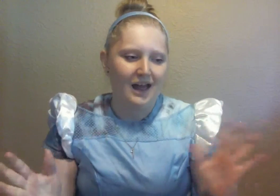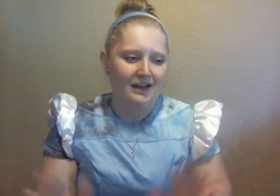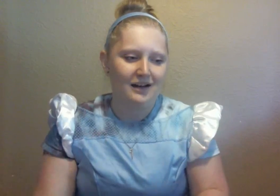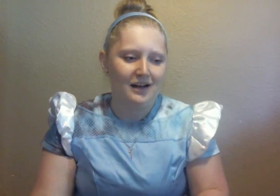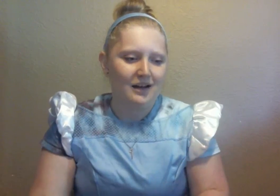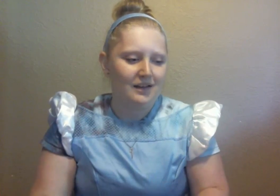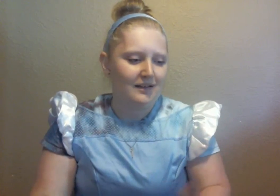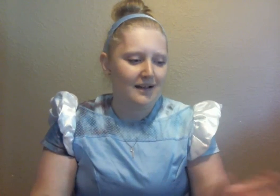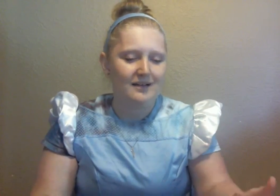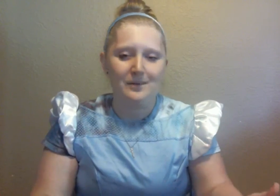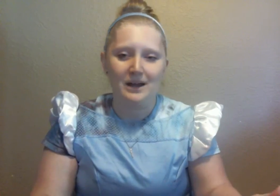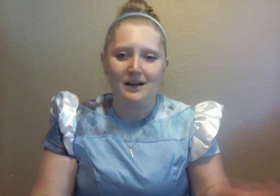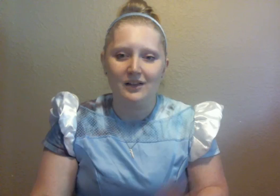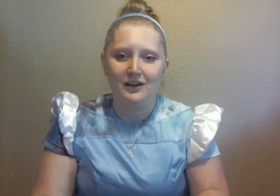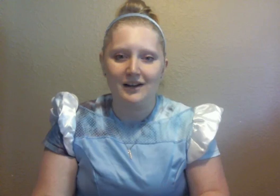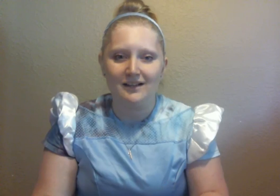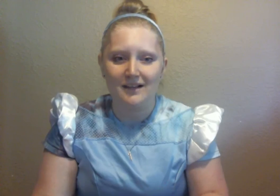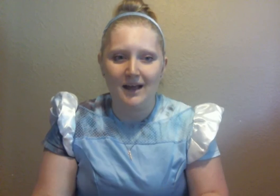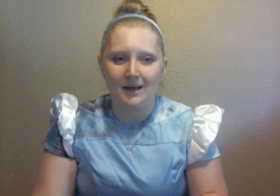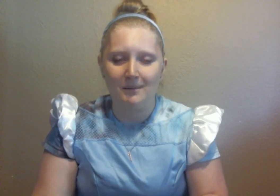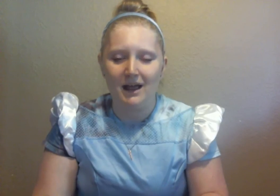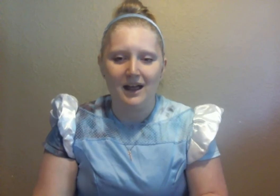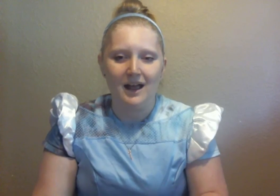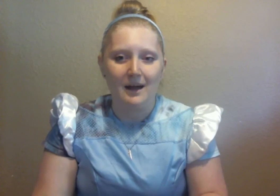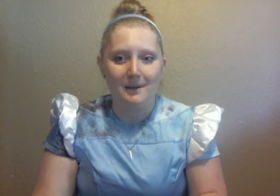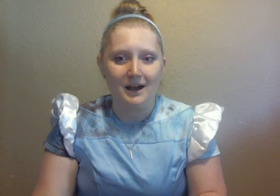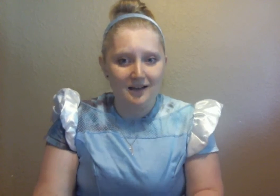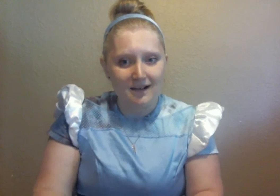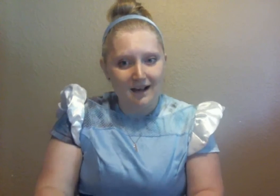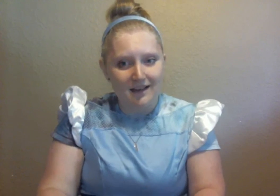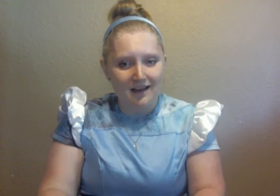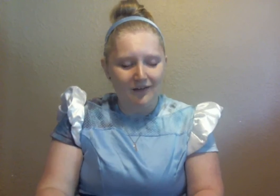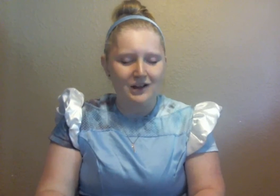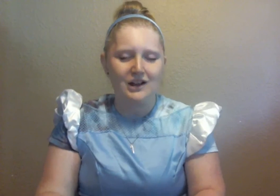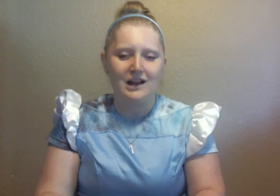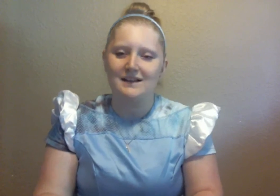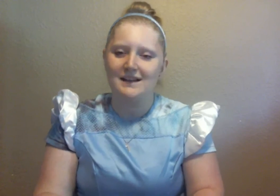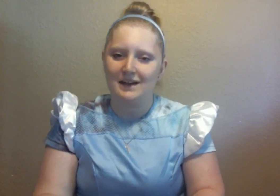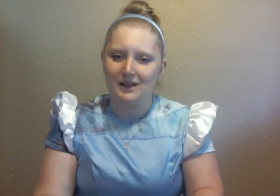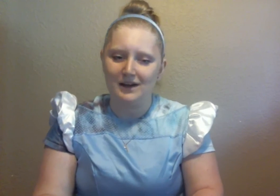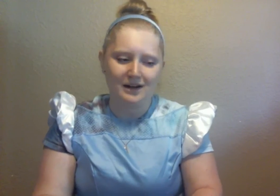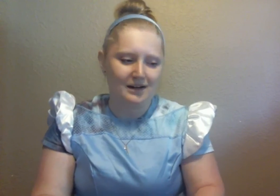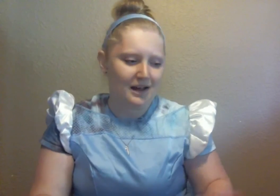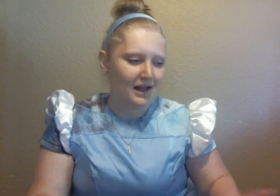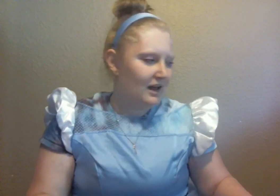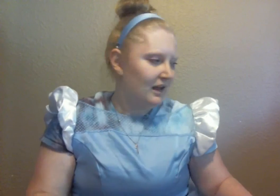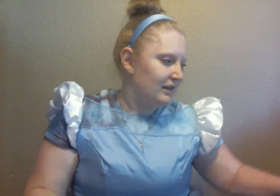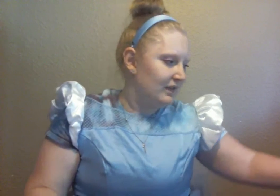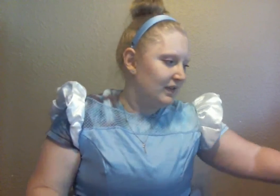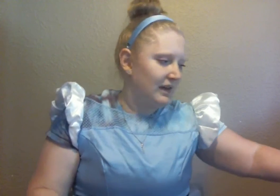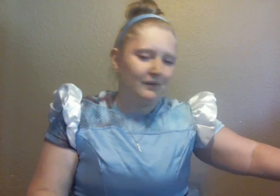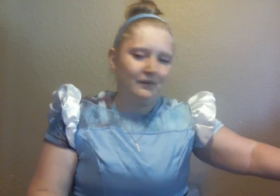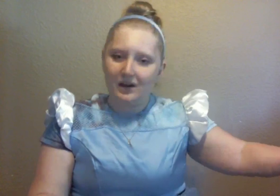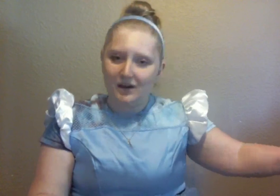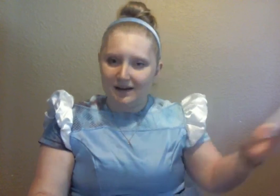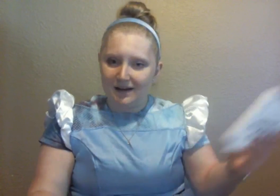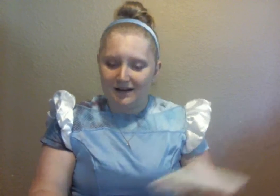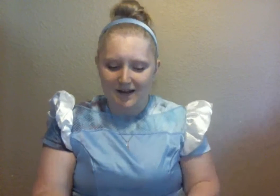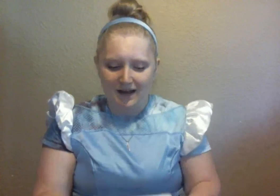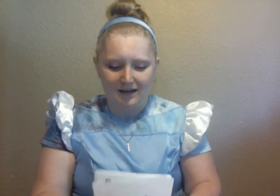And this has been learning some American Sign Language. And today we learned the fairy tale signs.